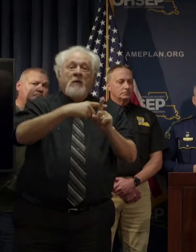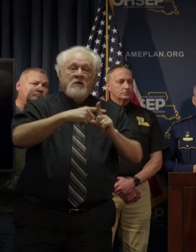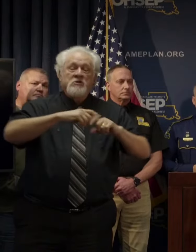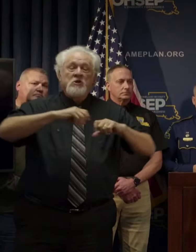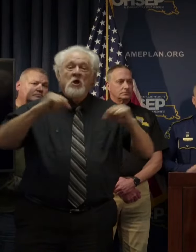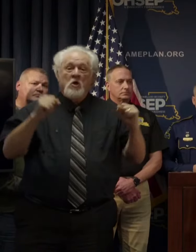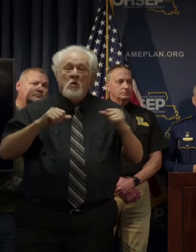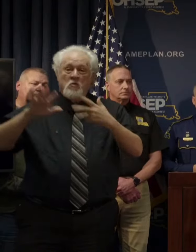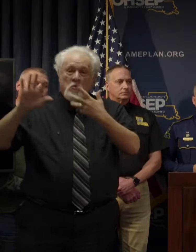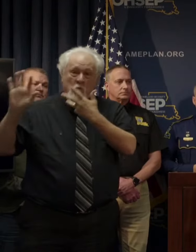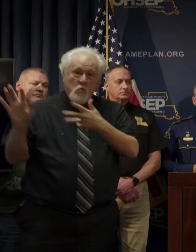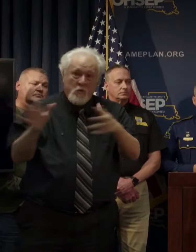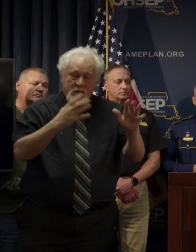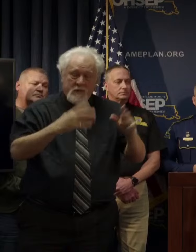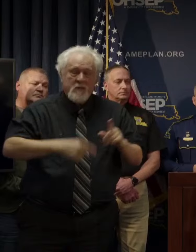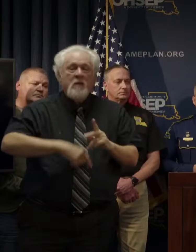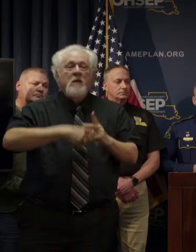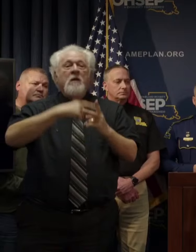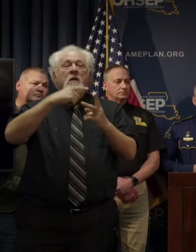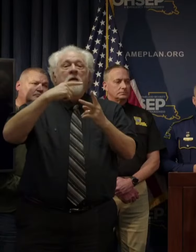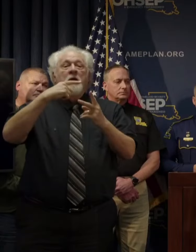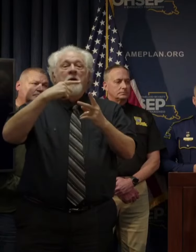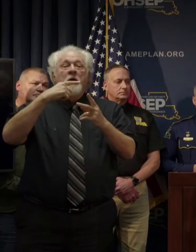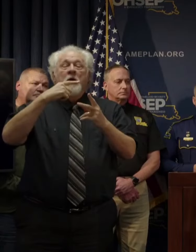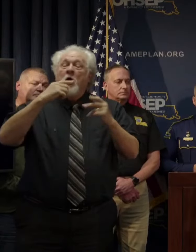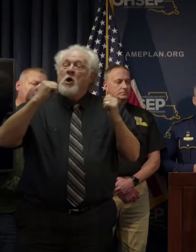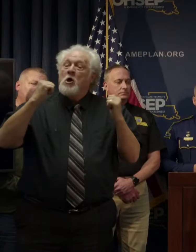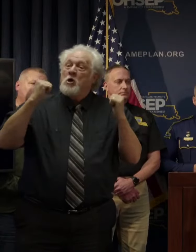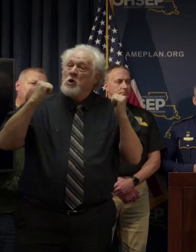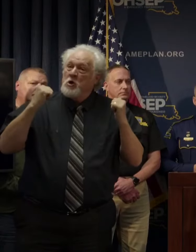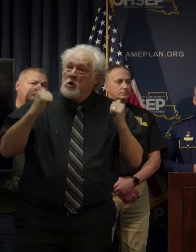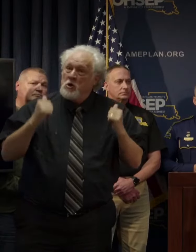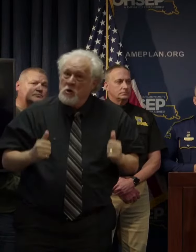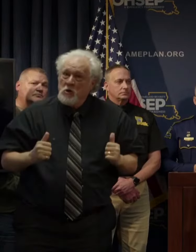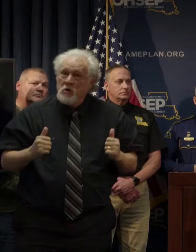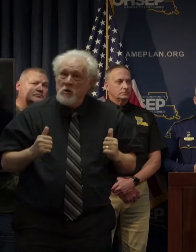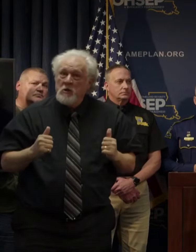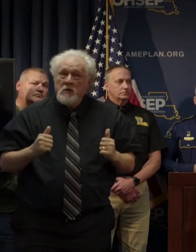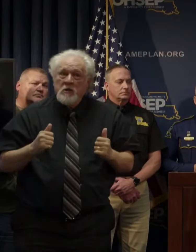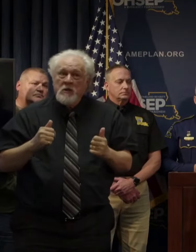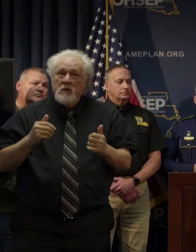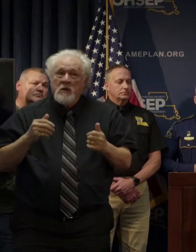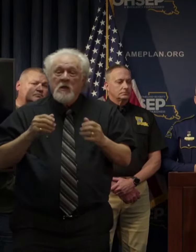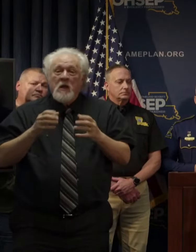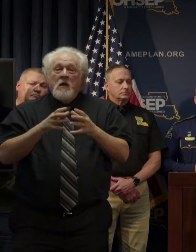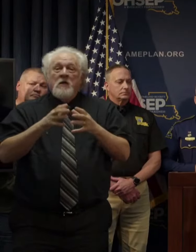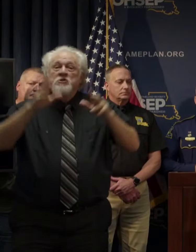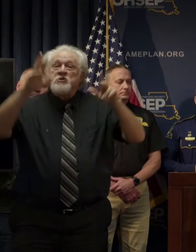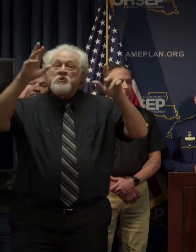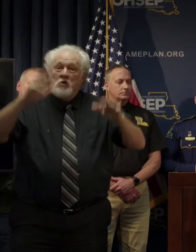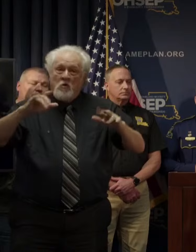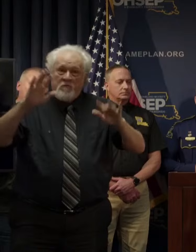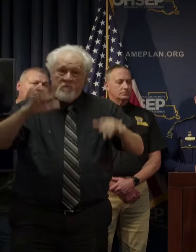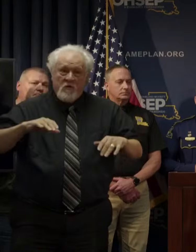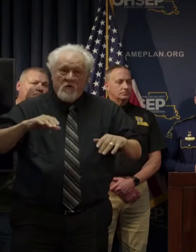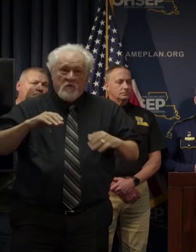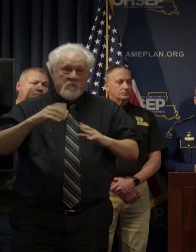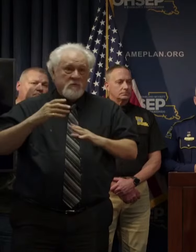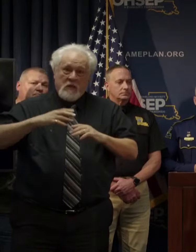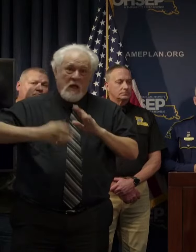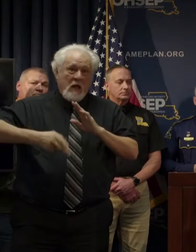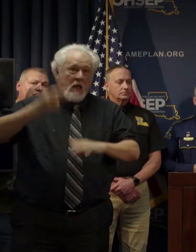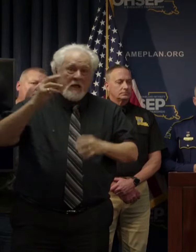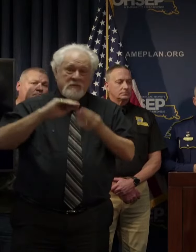wind chills, and what could possibly be near record amounts of snowfall in South